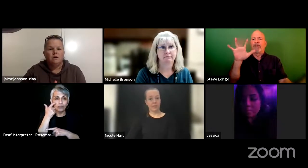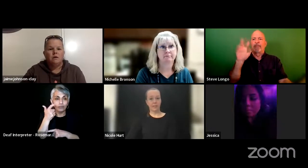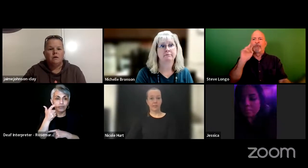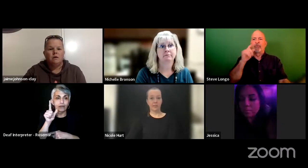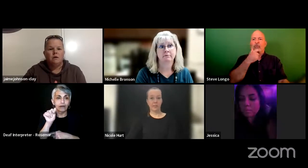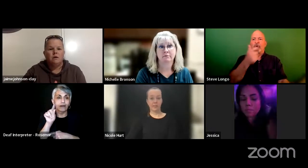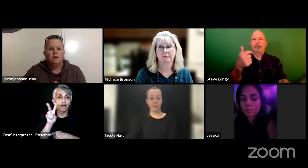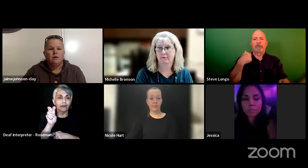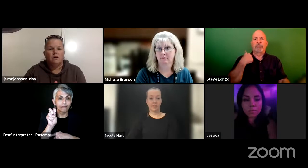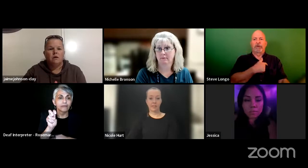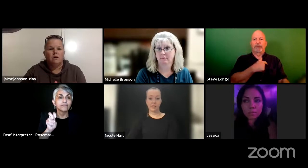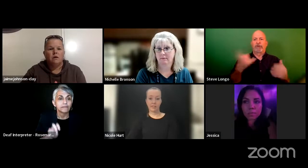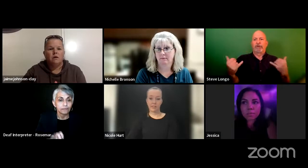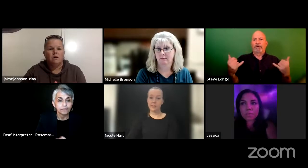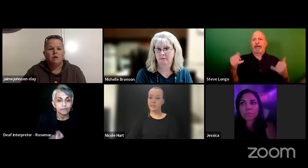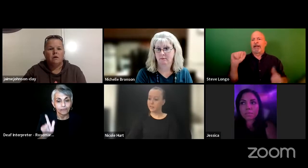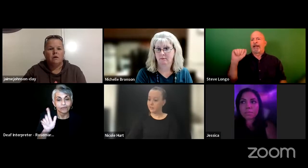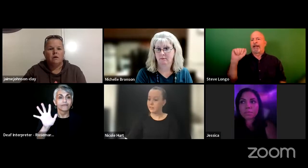Alex